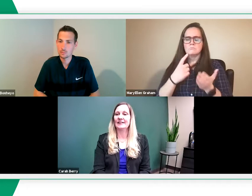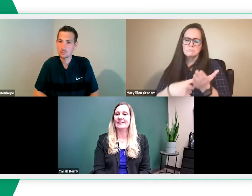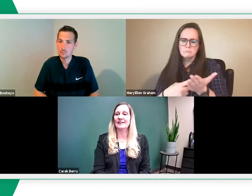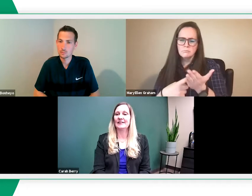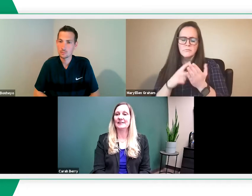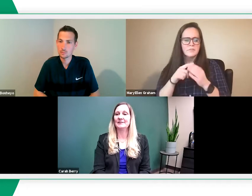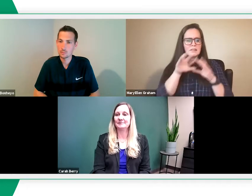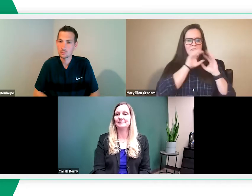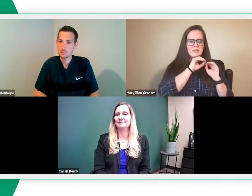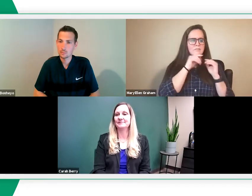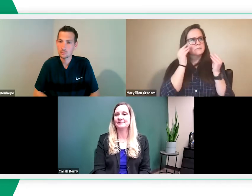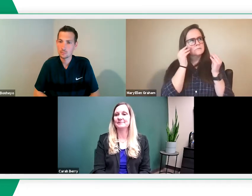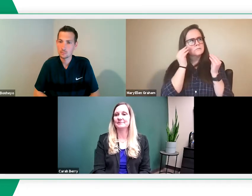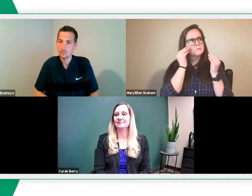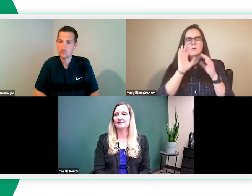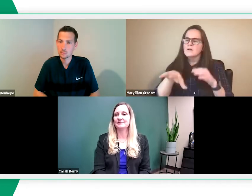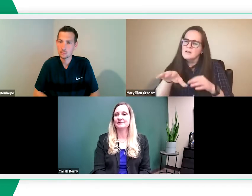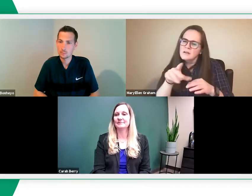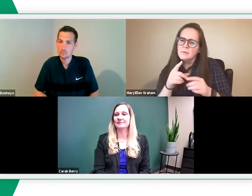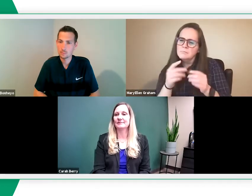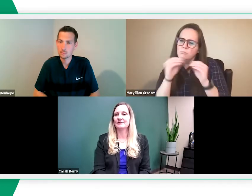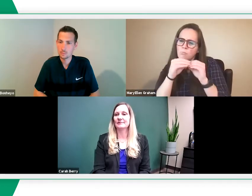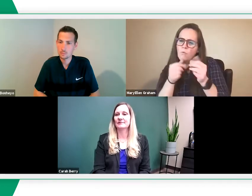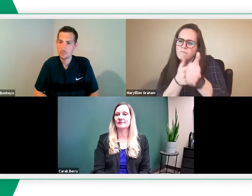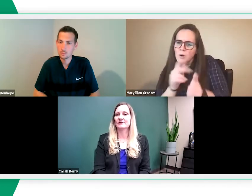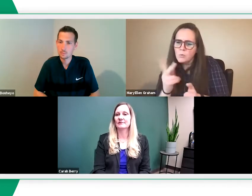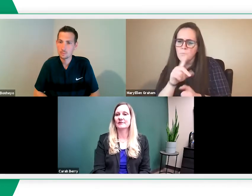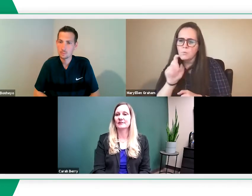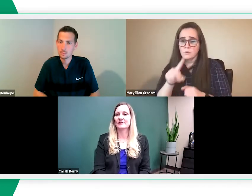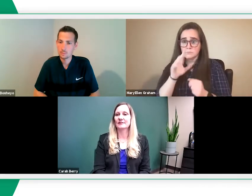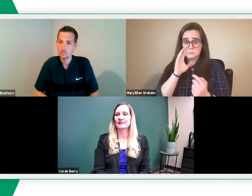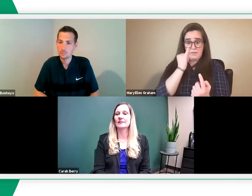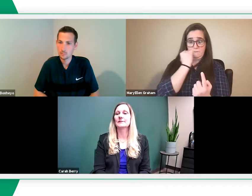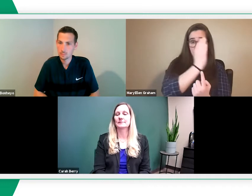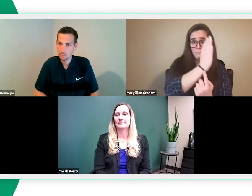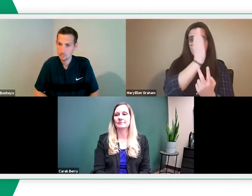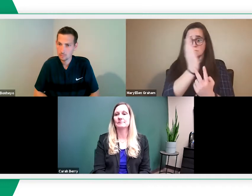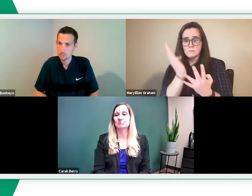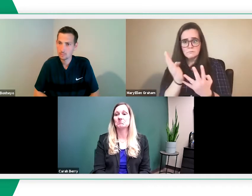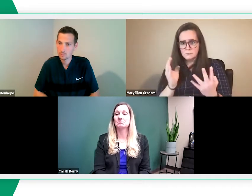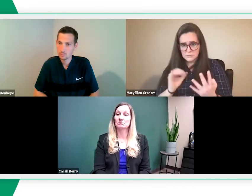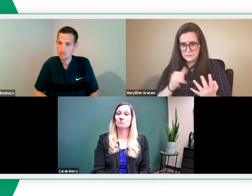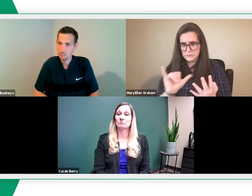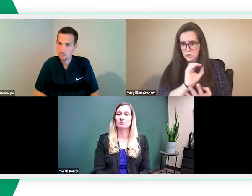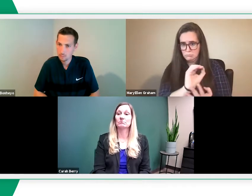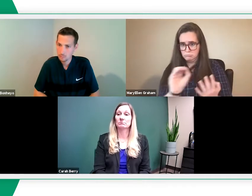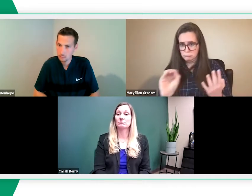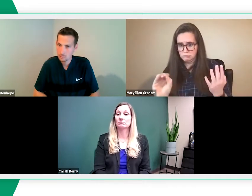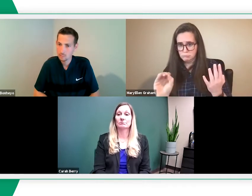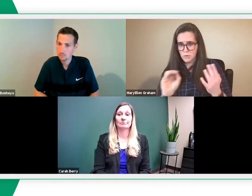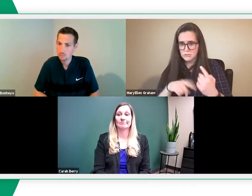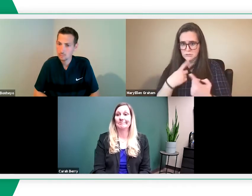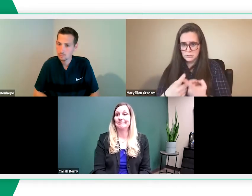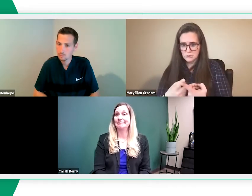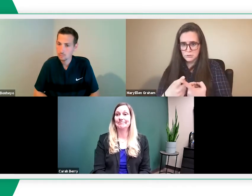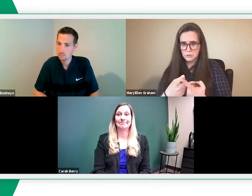noticed I'm the kind of person that leaves a meeting and is like, wait a minute, I've got some follow-up questions. So if we